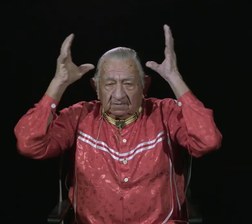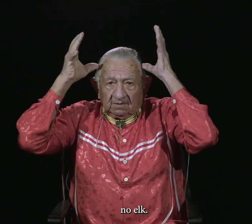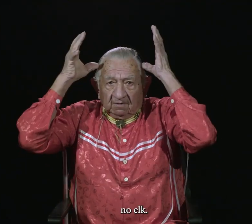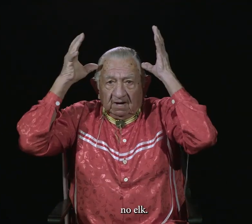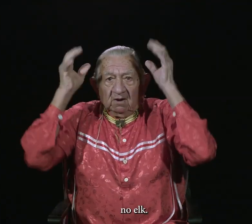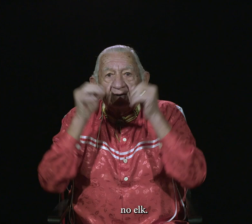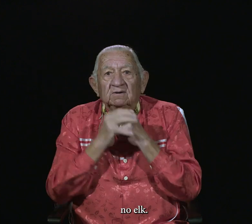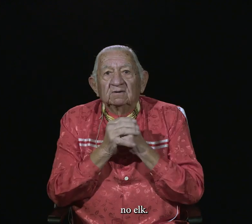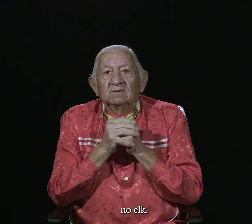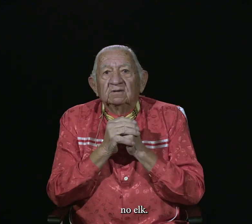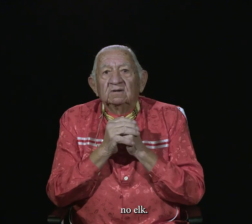No elk.